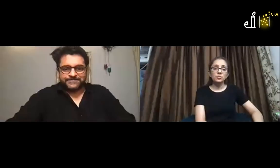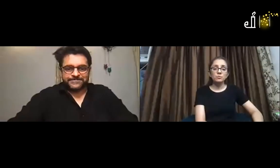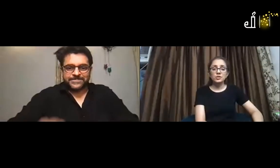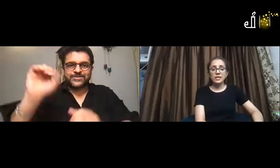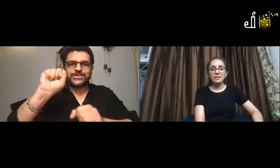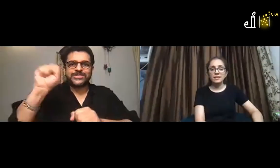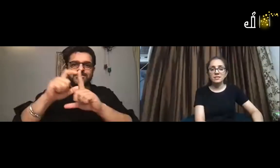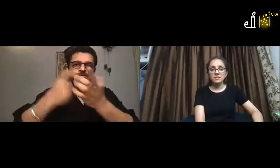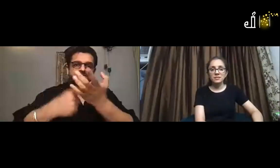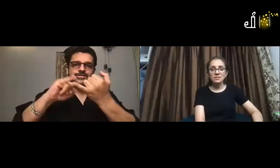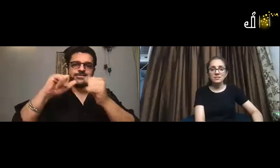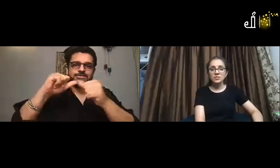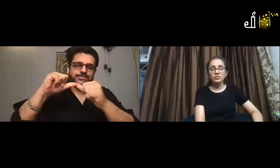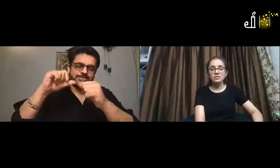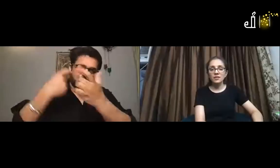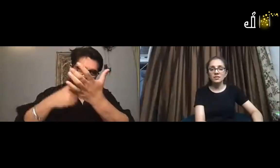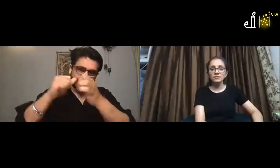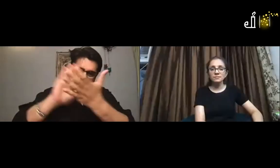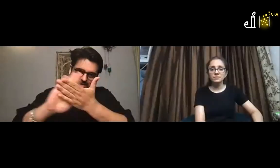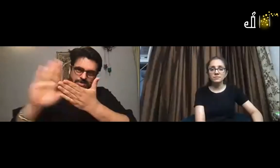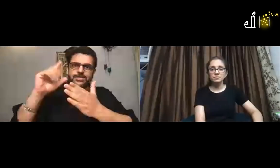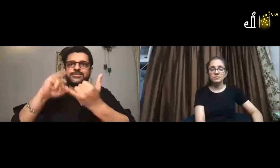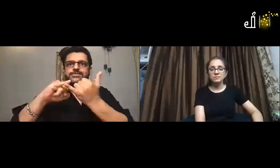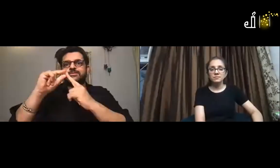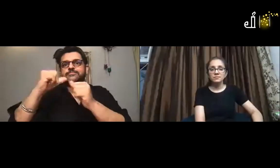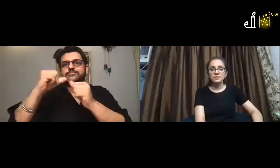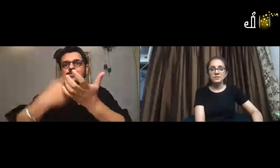and would be sharing their experience. Dr. Sarah